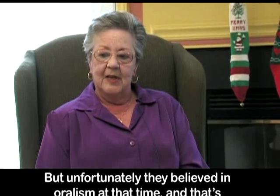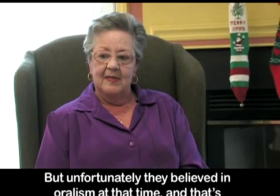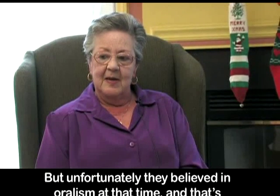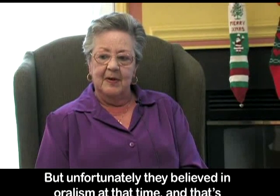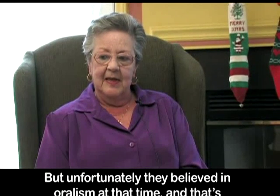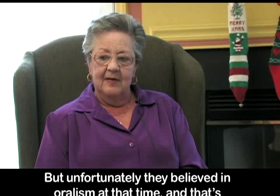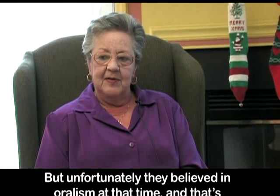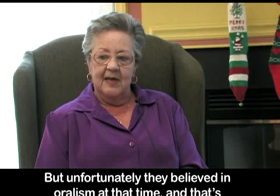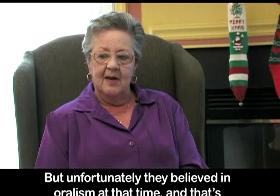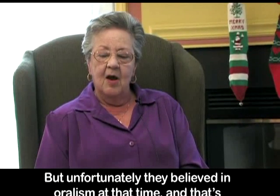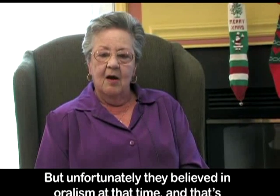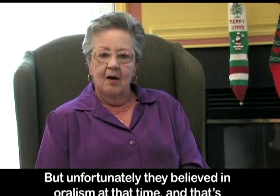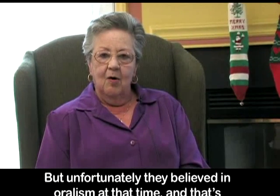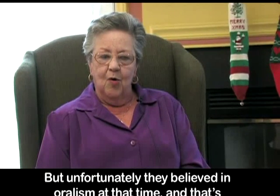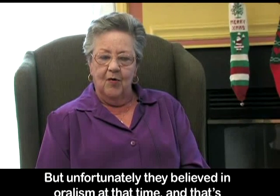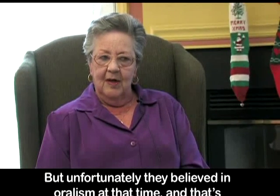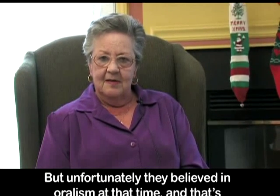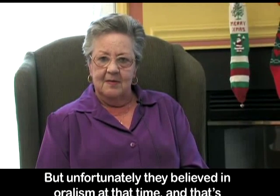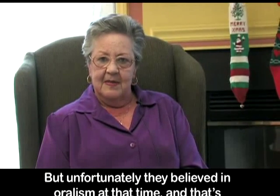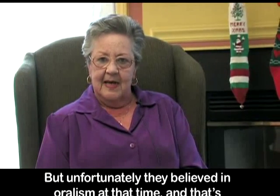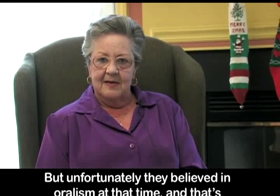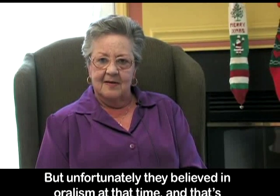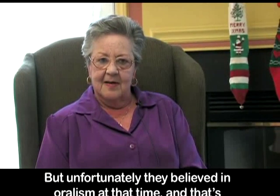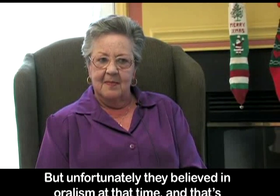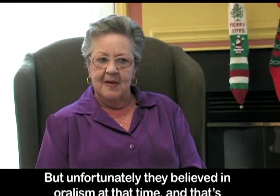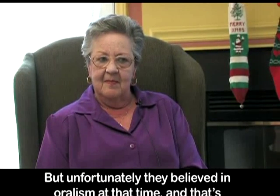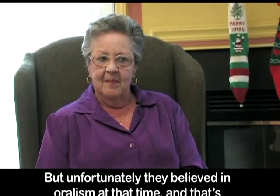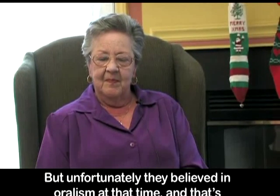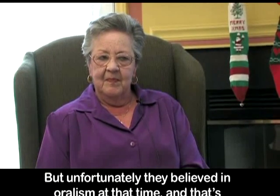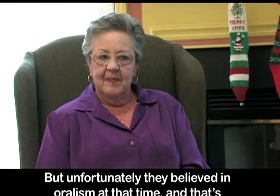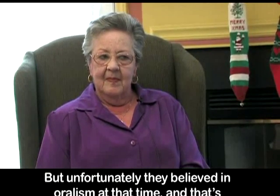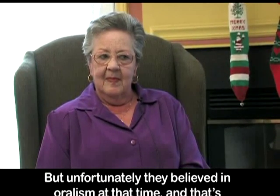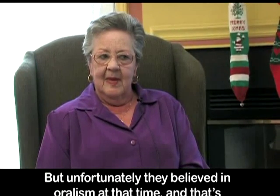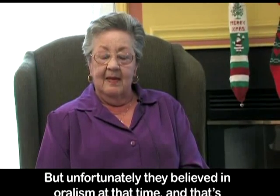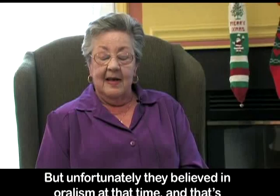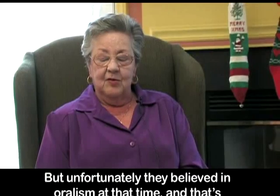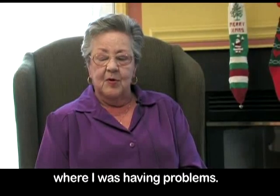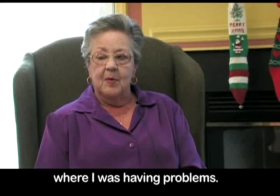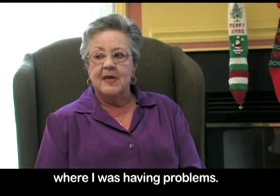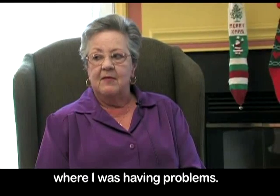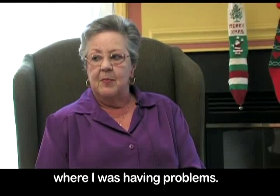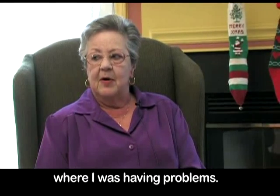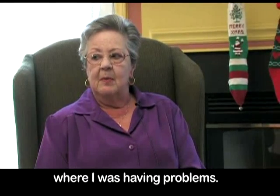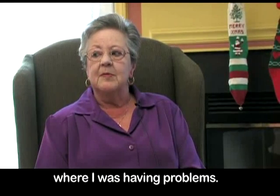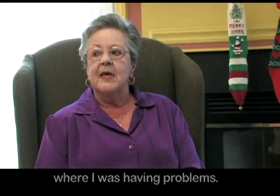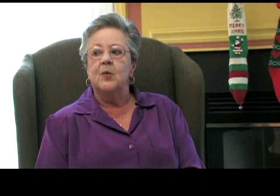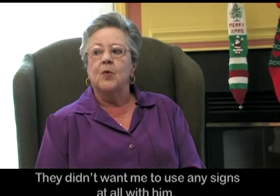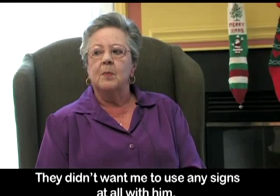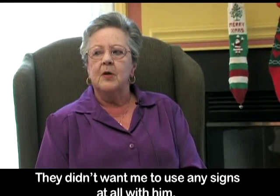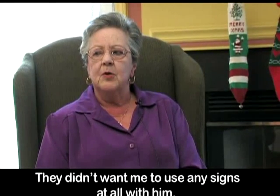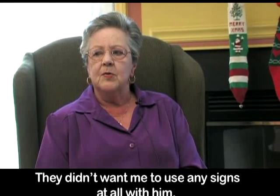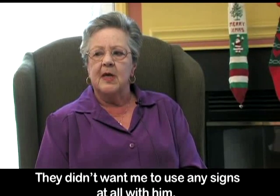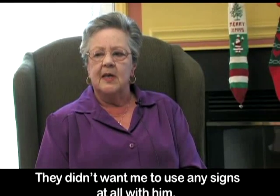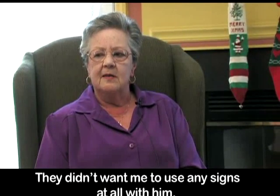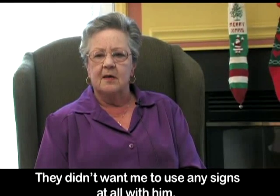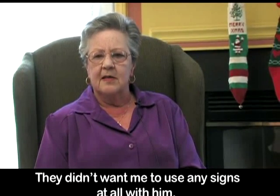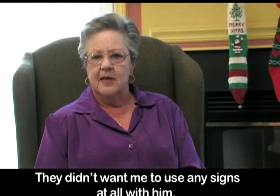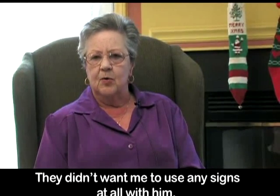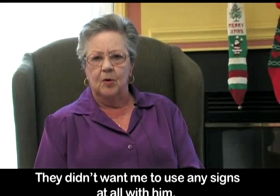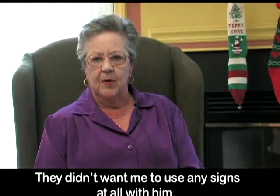they believed in oralism at that time. And that's where I was having problems. They didn't want me to use any signs at all with